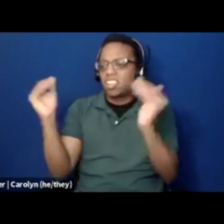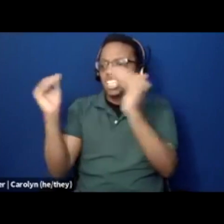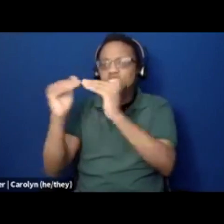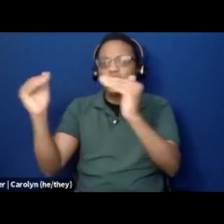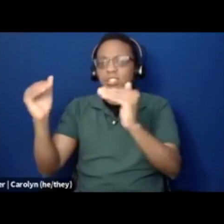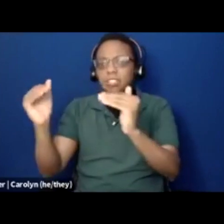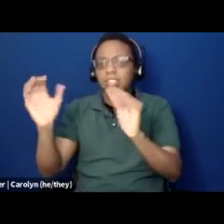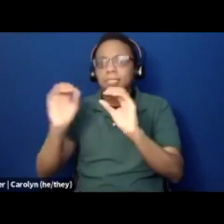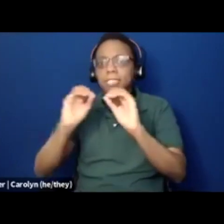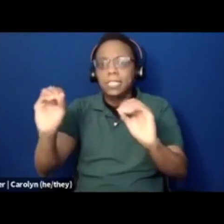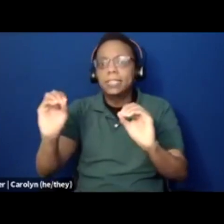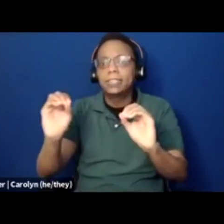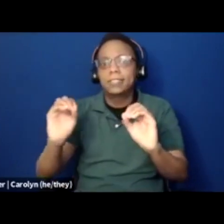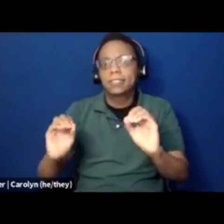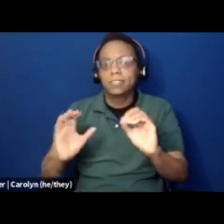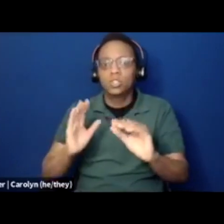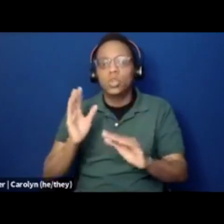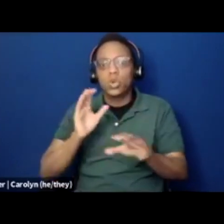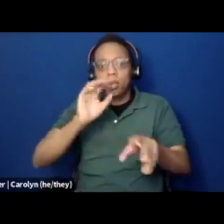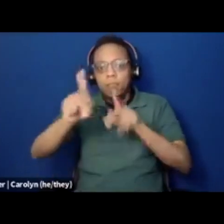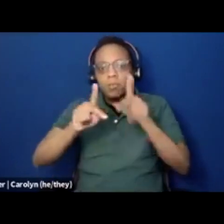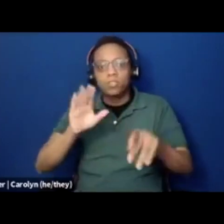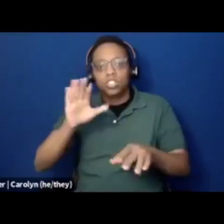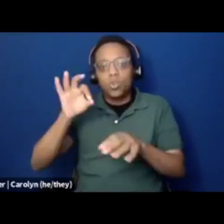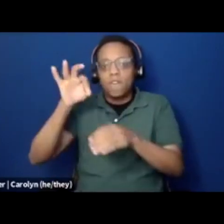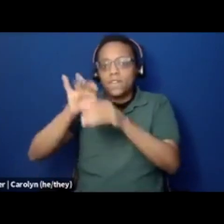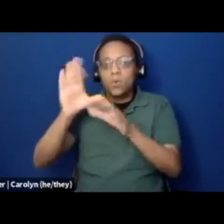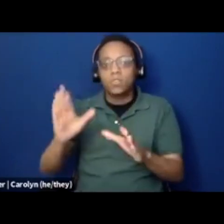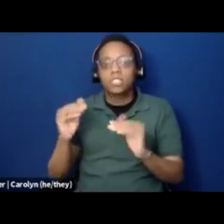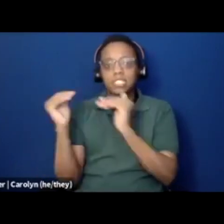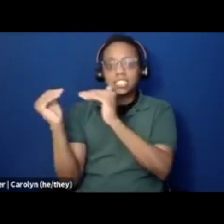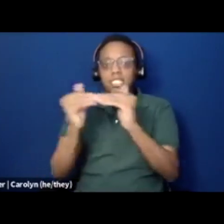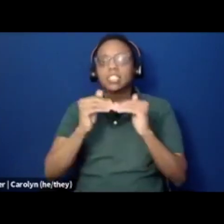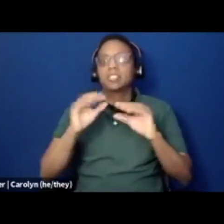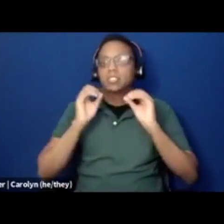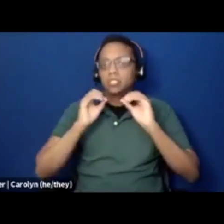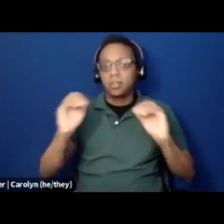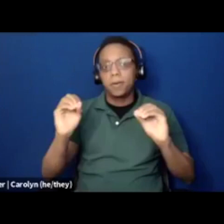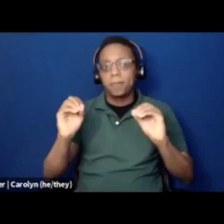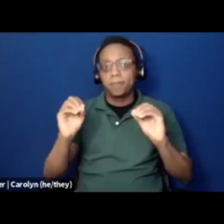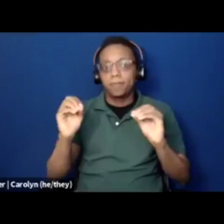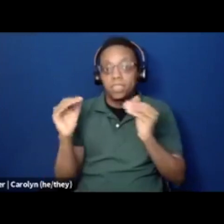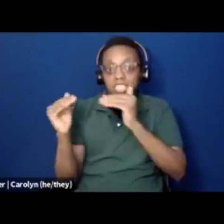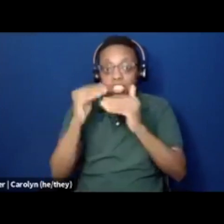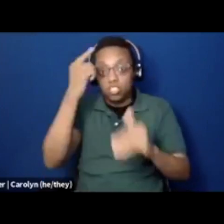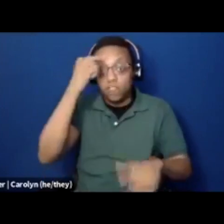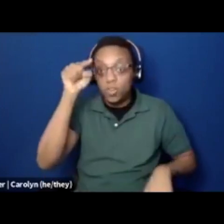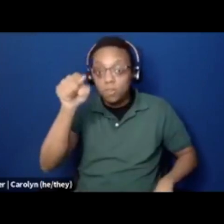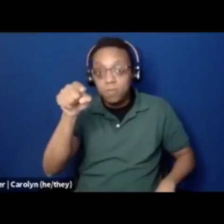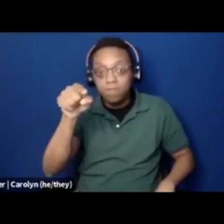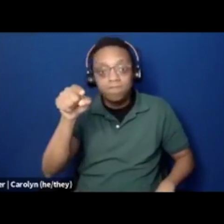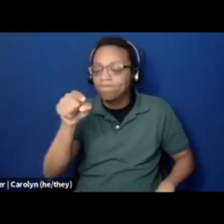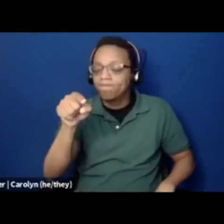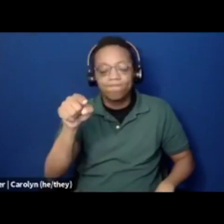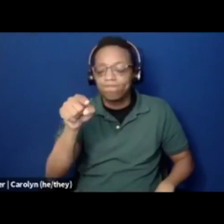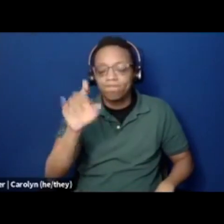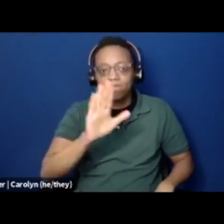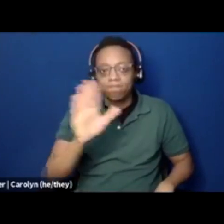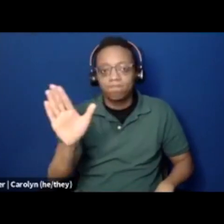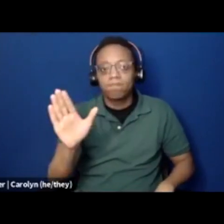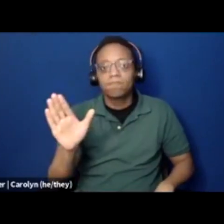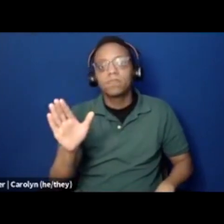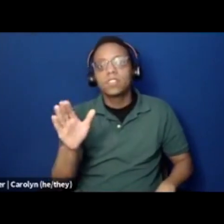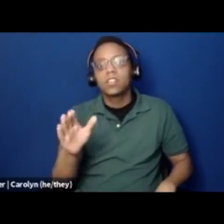no justice to your voters. You are doing no justice to you. So I think we need